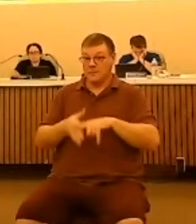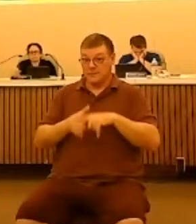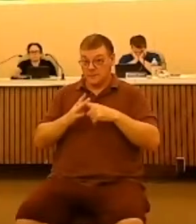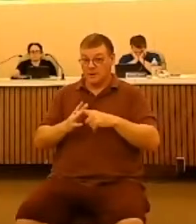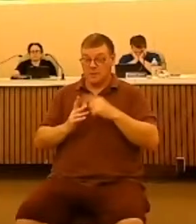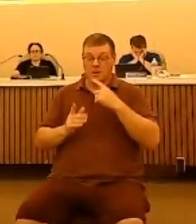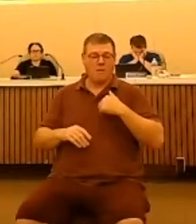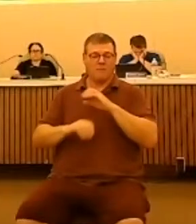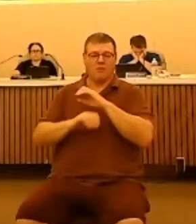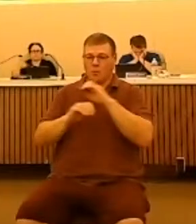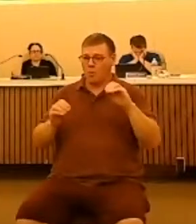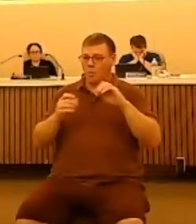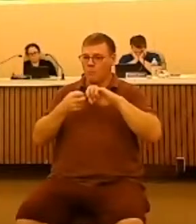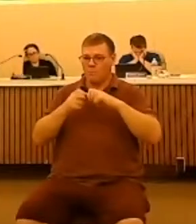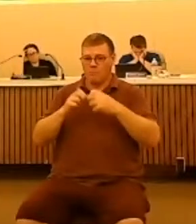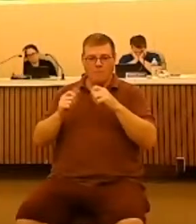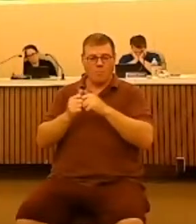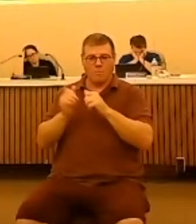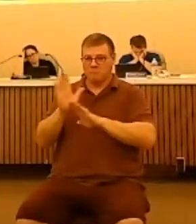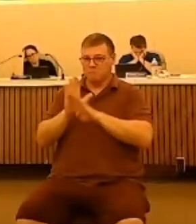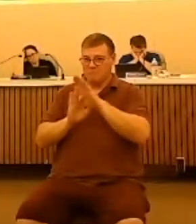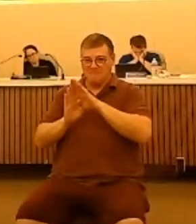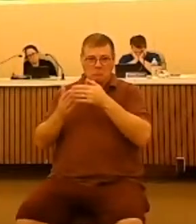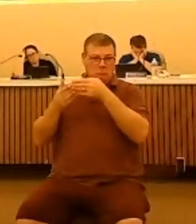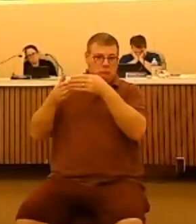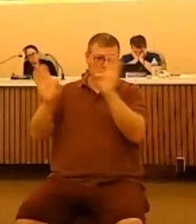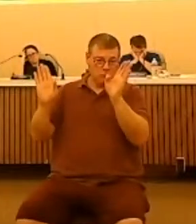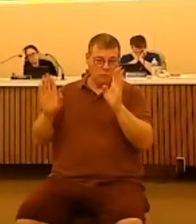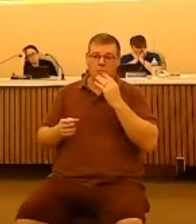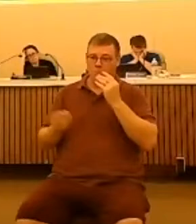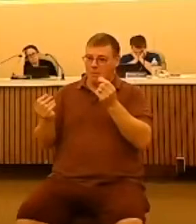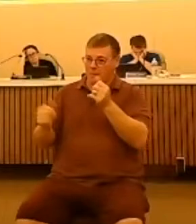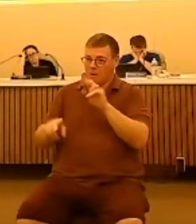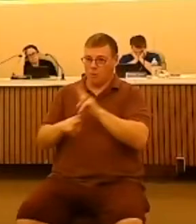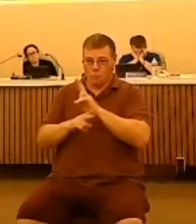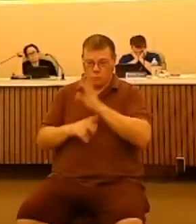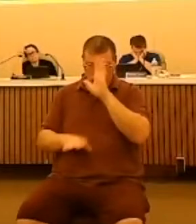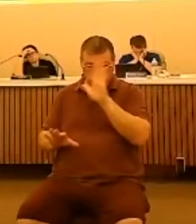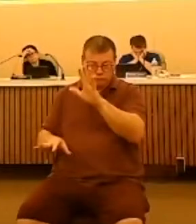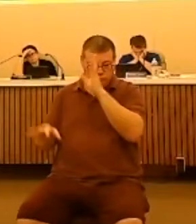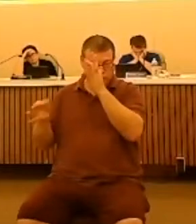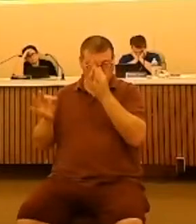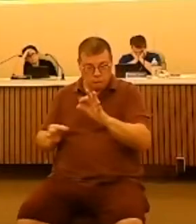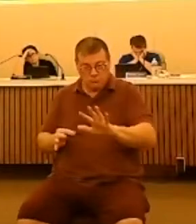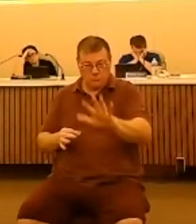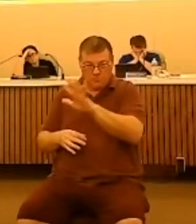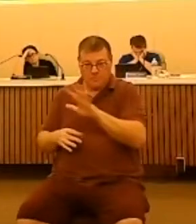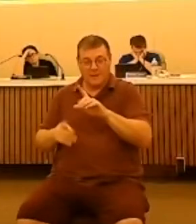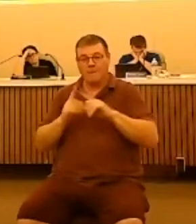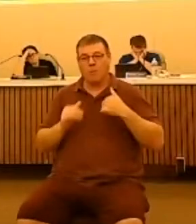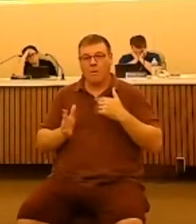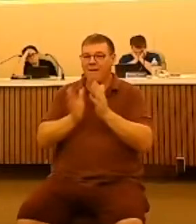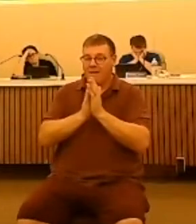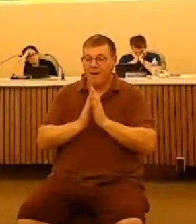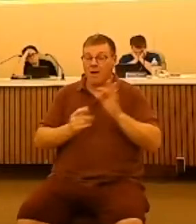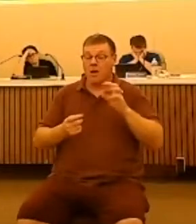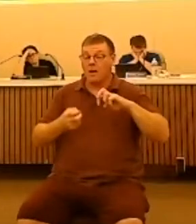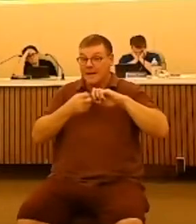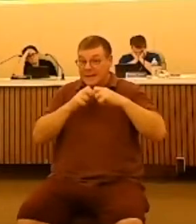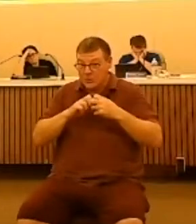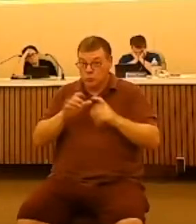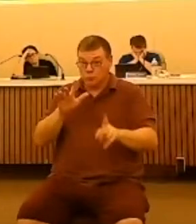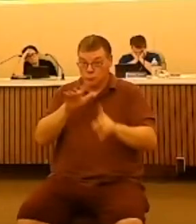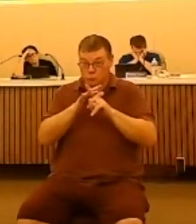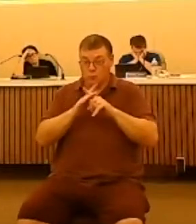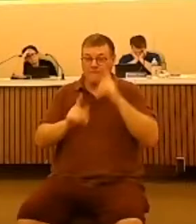no problem with the development in general. Let the landowner use their land for what they choose. We only ask that certain issues be considered for